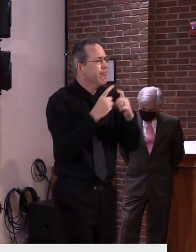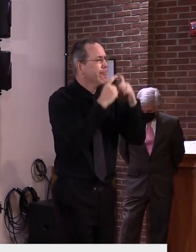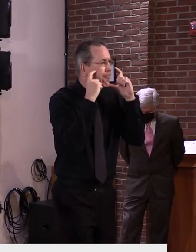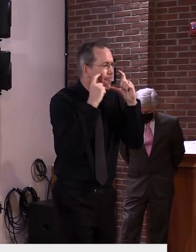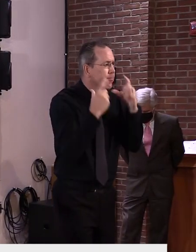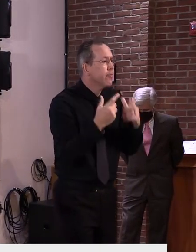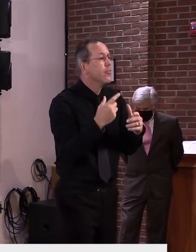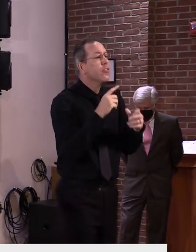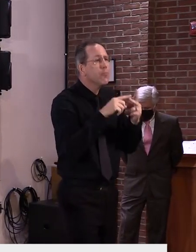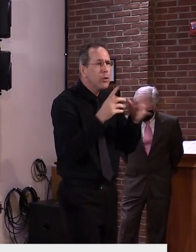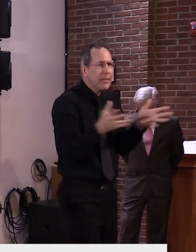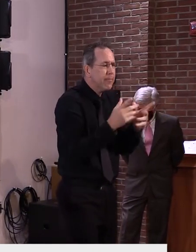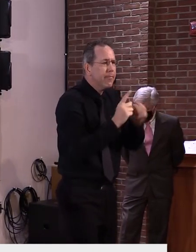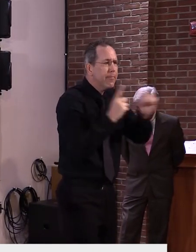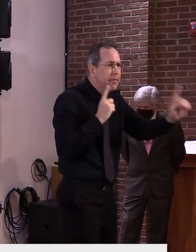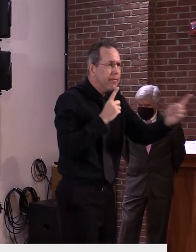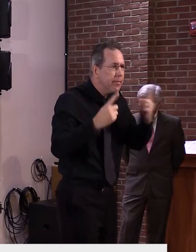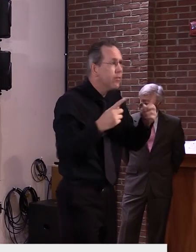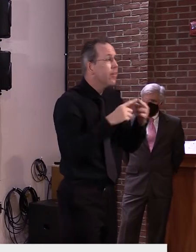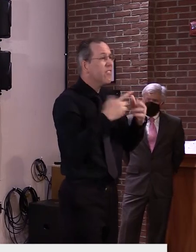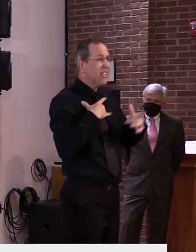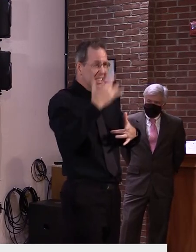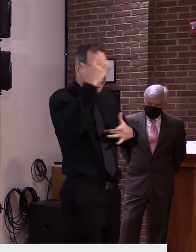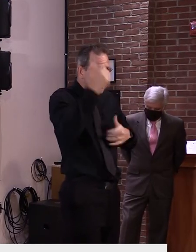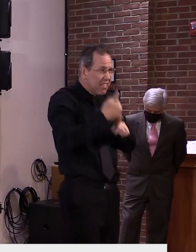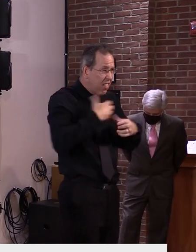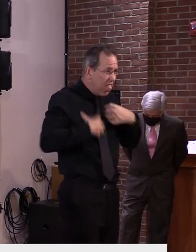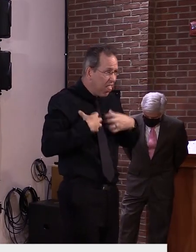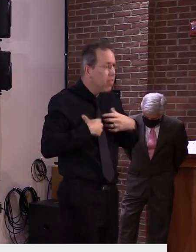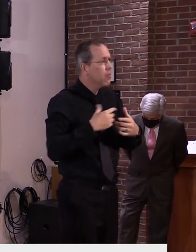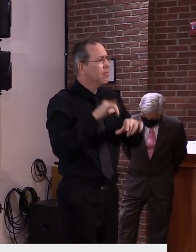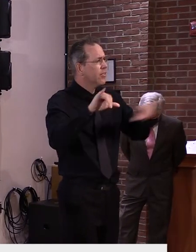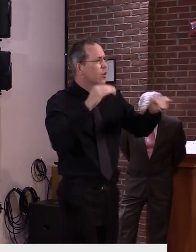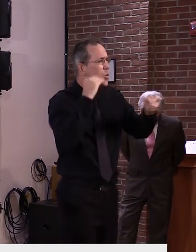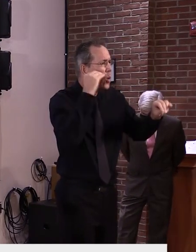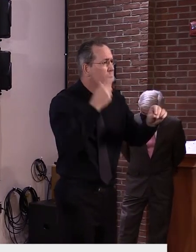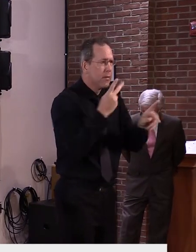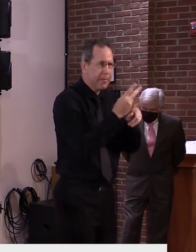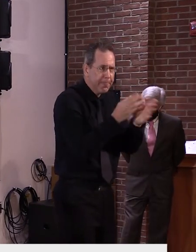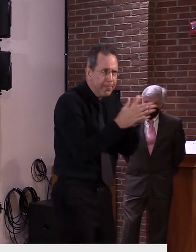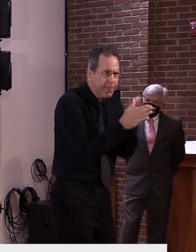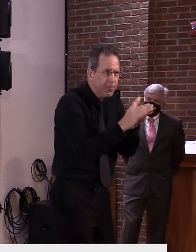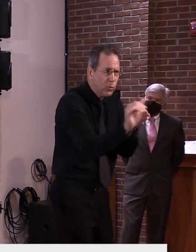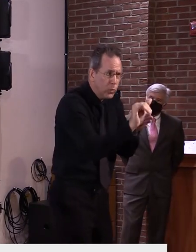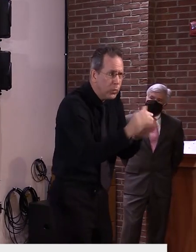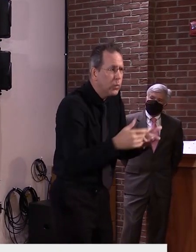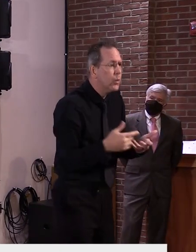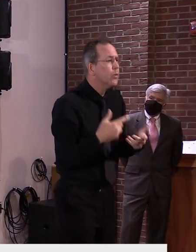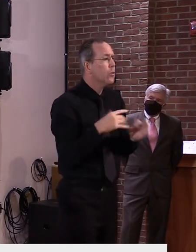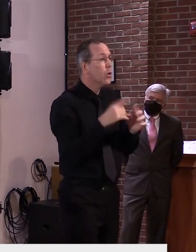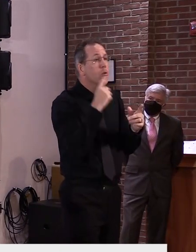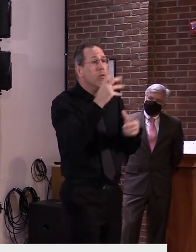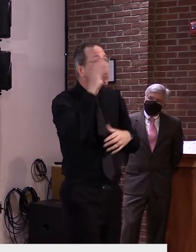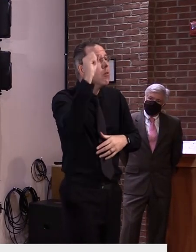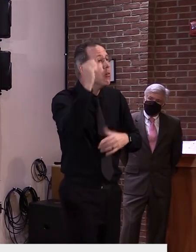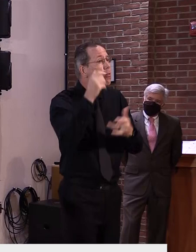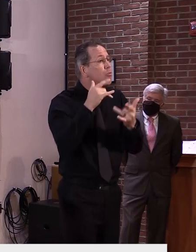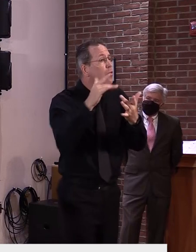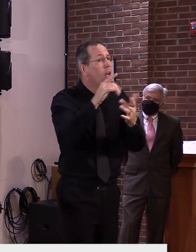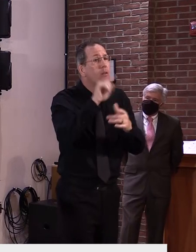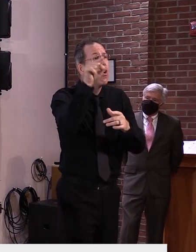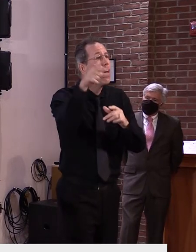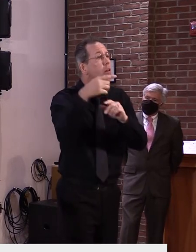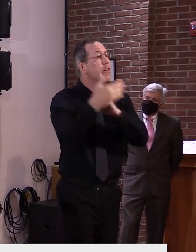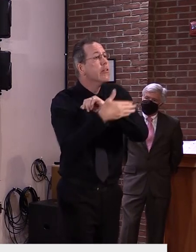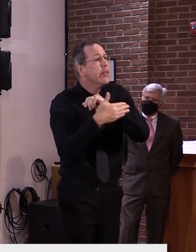It also means being smart about where you travel and only go to places we've identified as low risk,